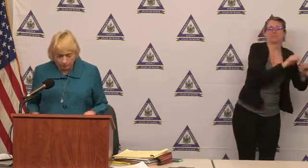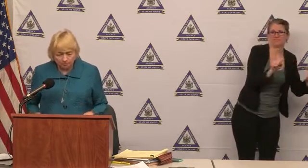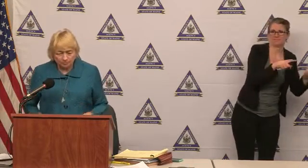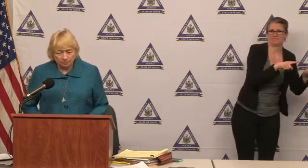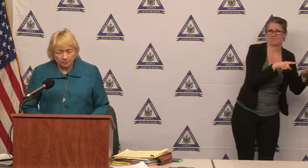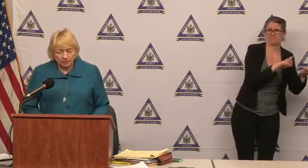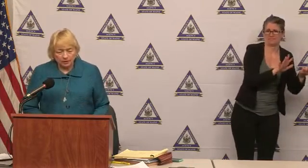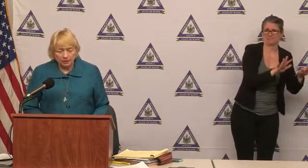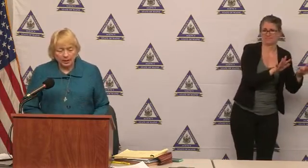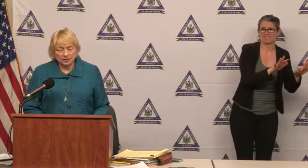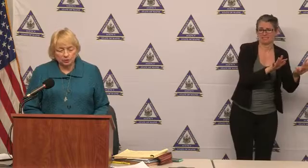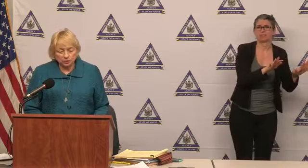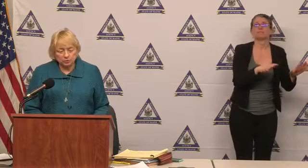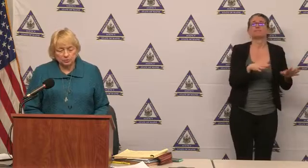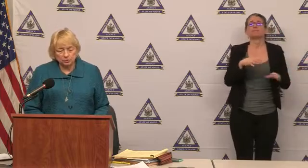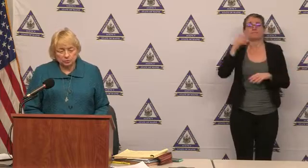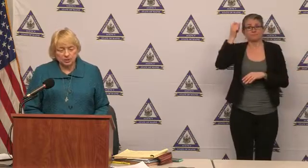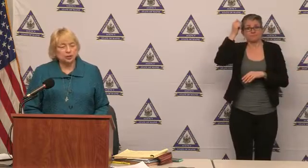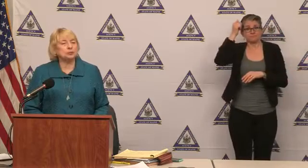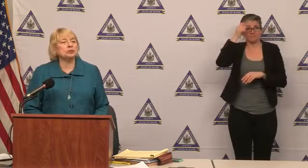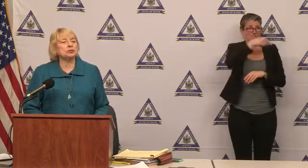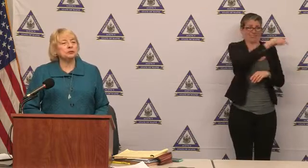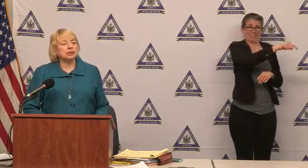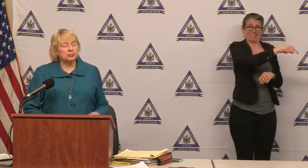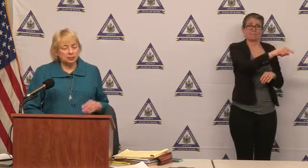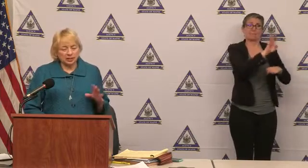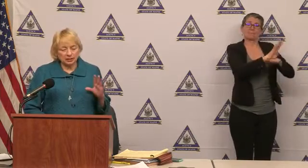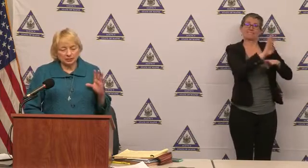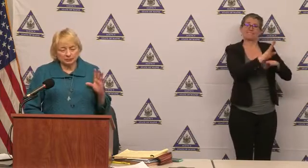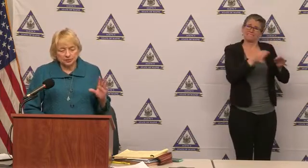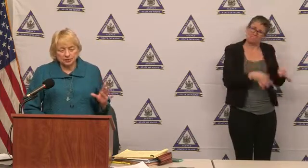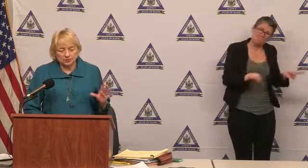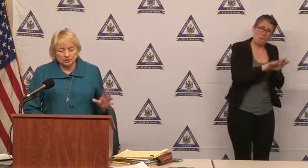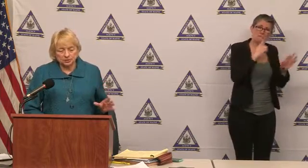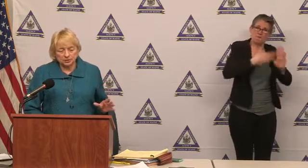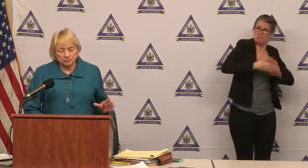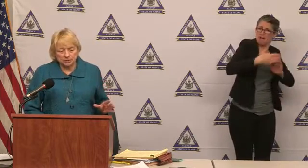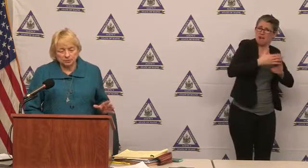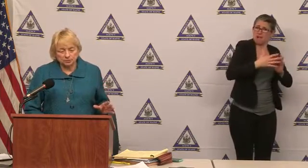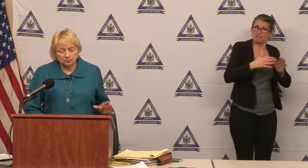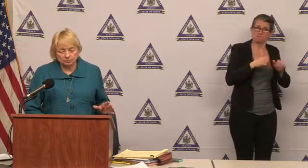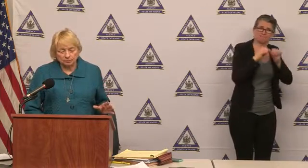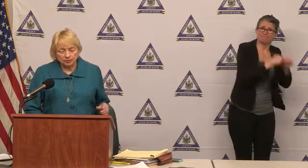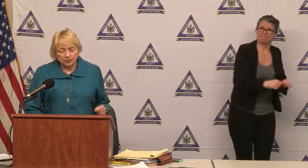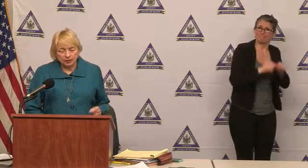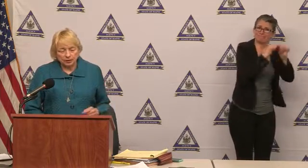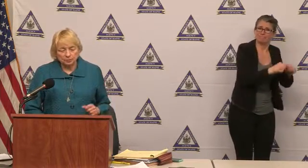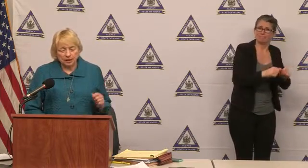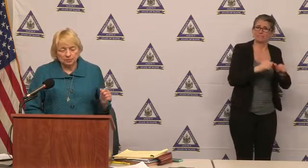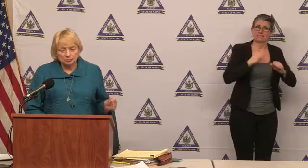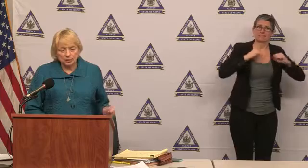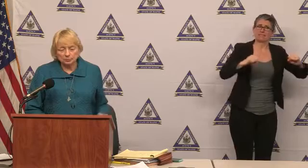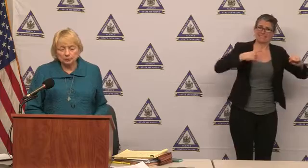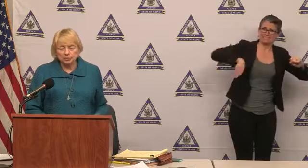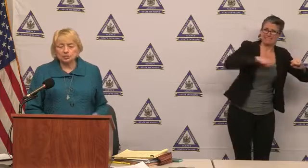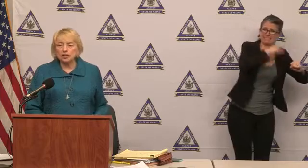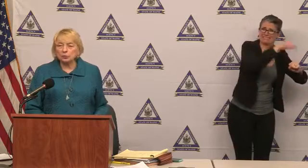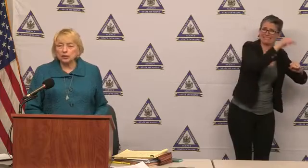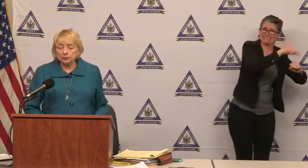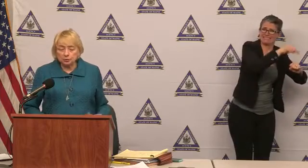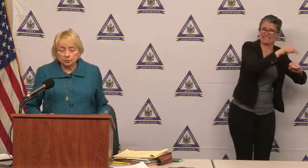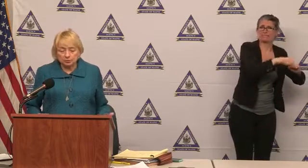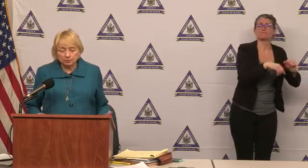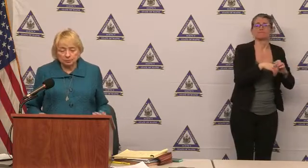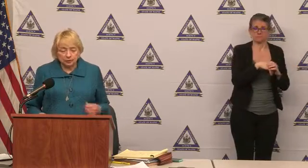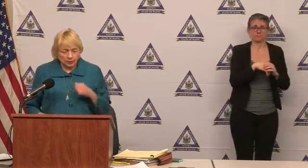open and those who do stay open implementing physical distancing measures. It depends on Maine people staying away